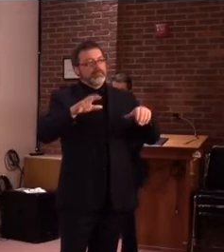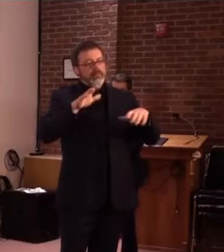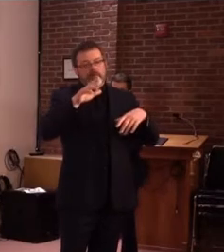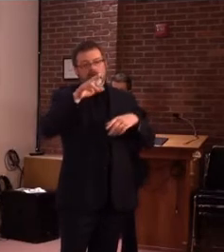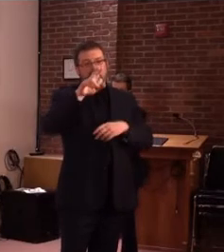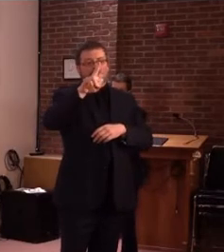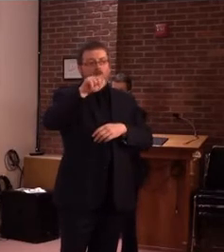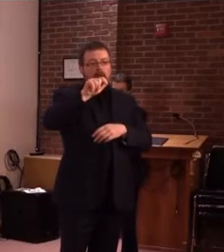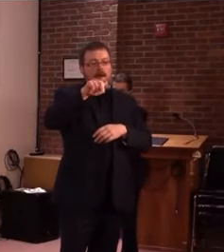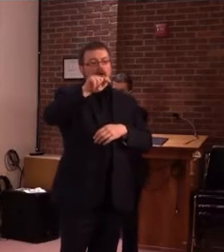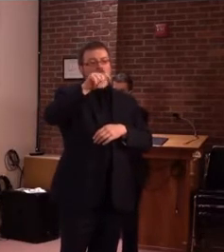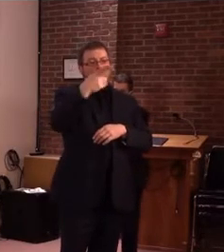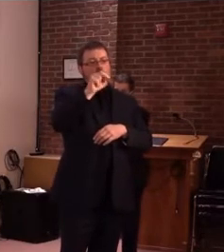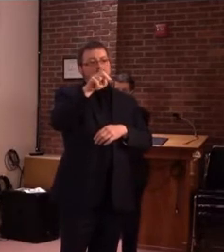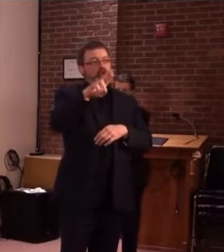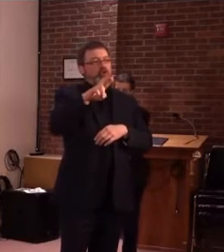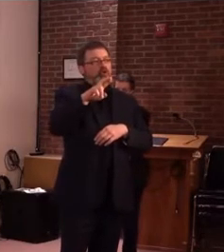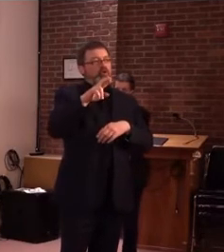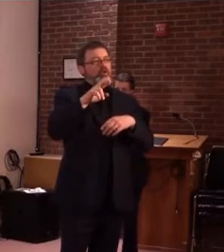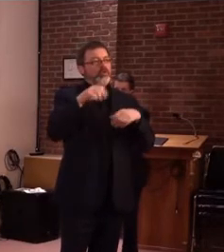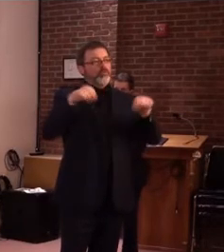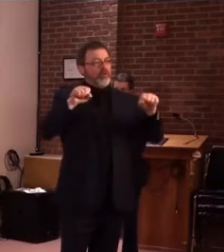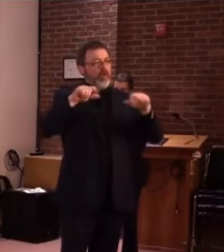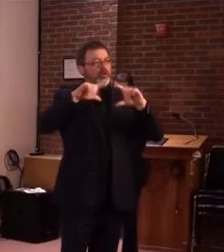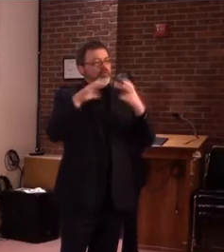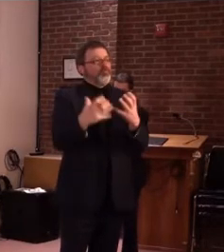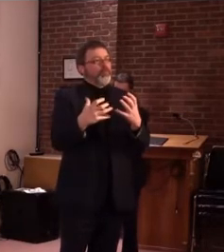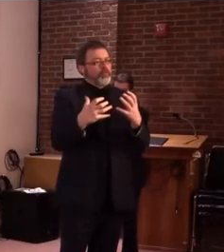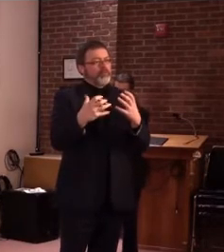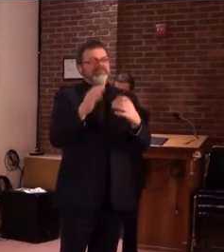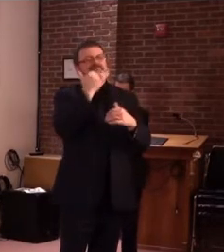Enosburg, start in Sharon.